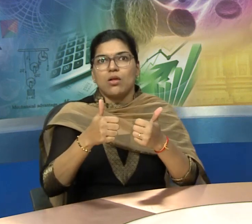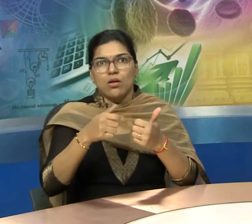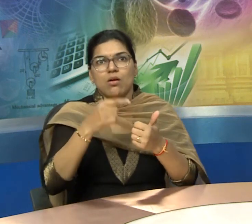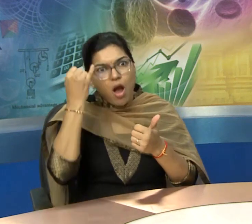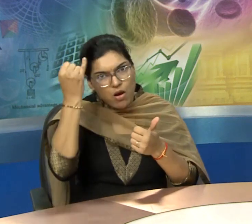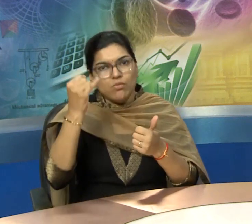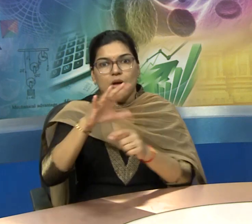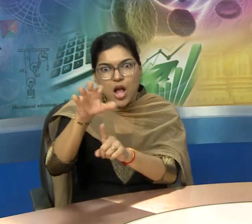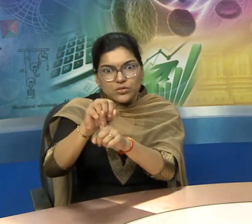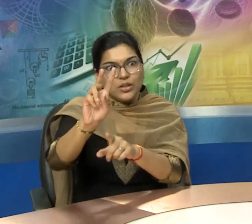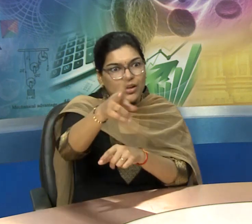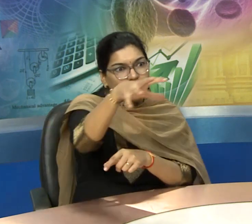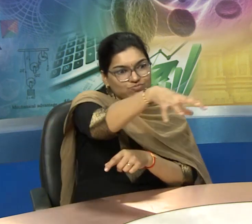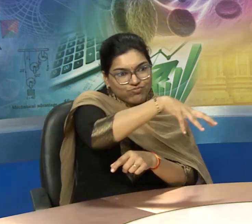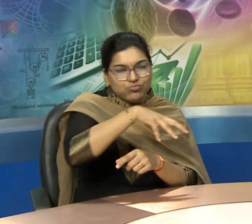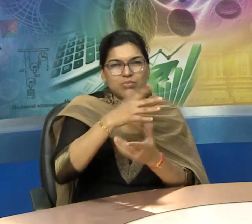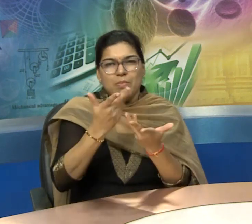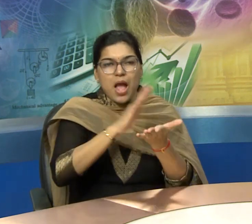organized by the library.